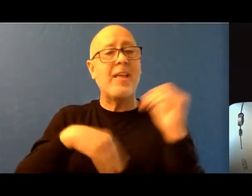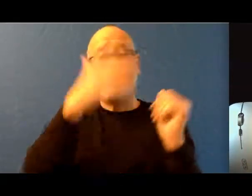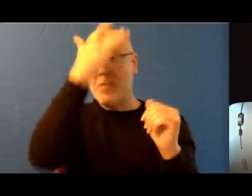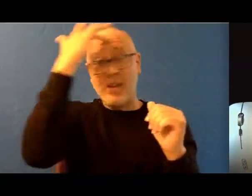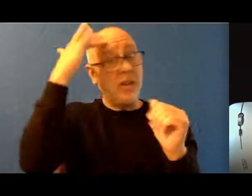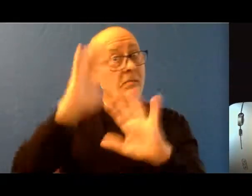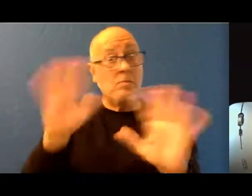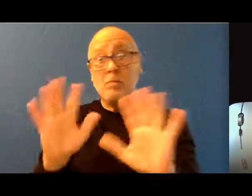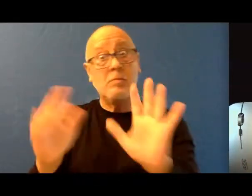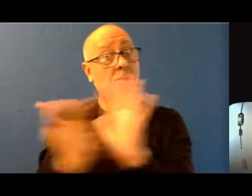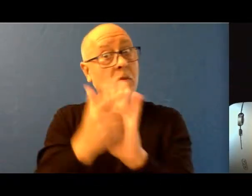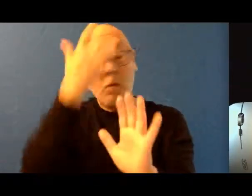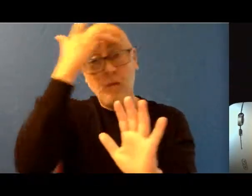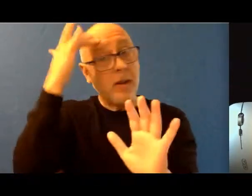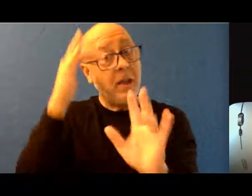squared,